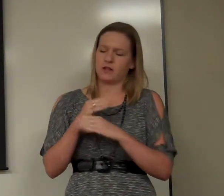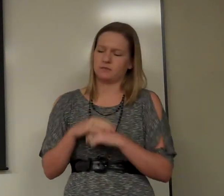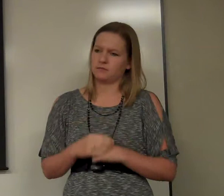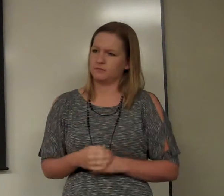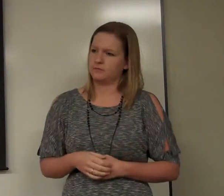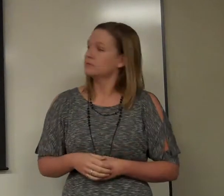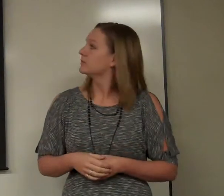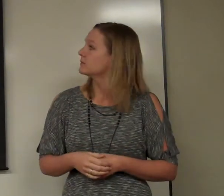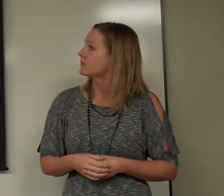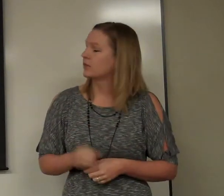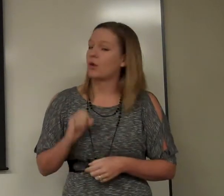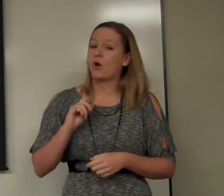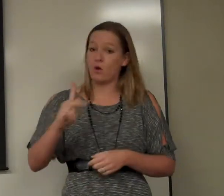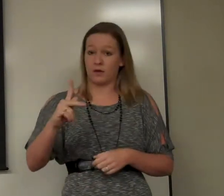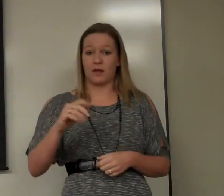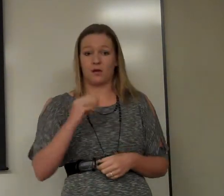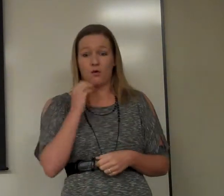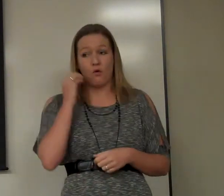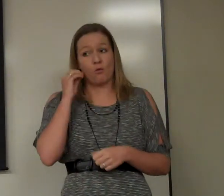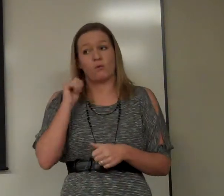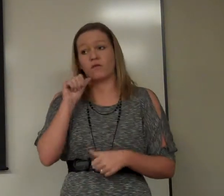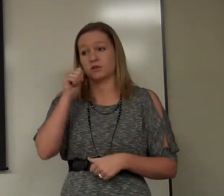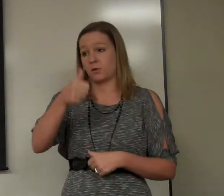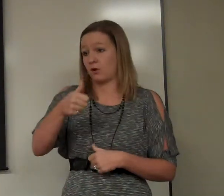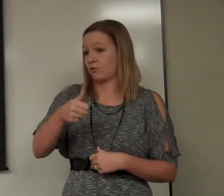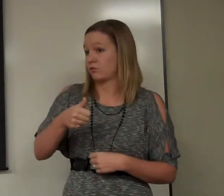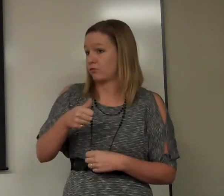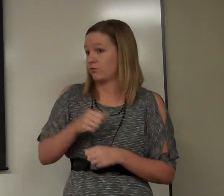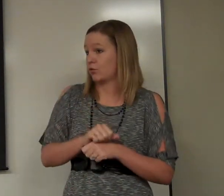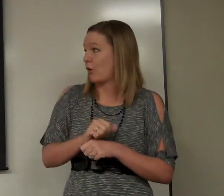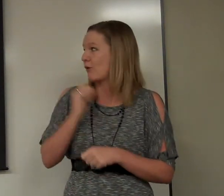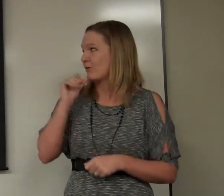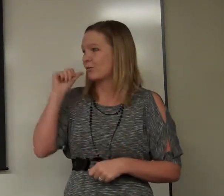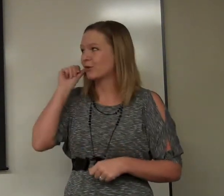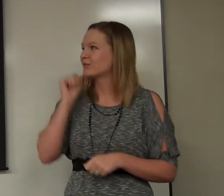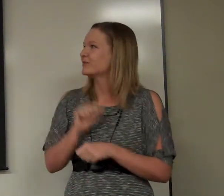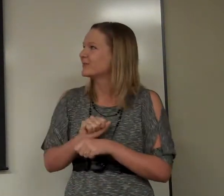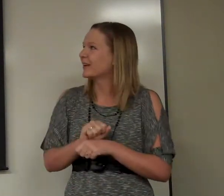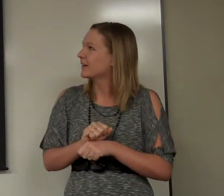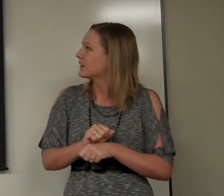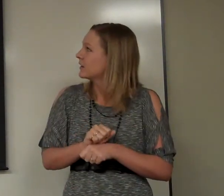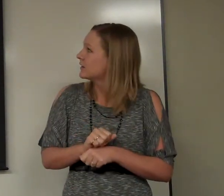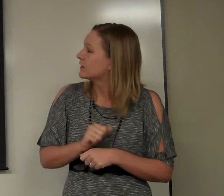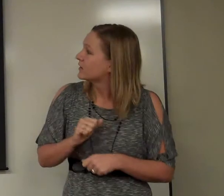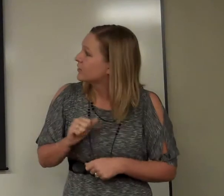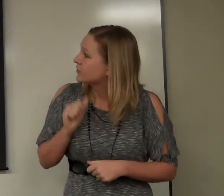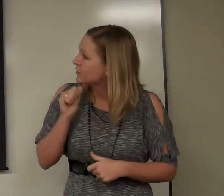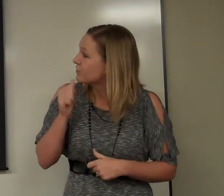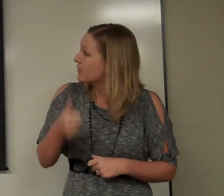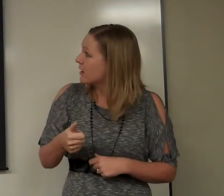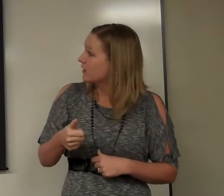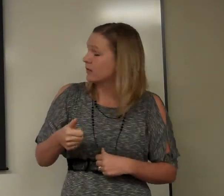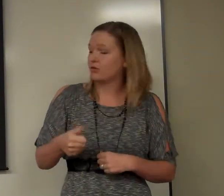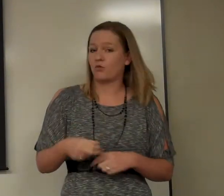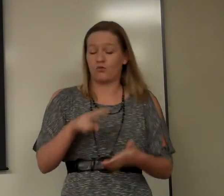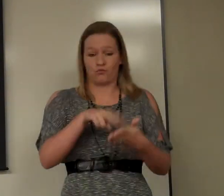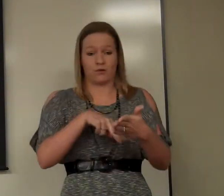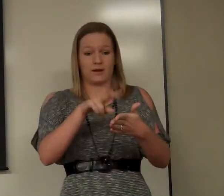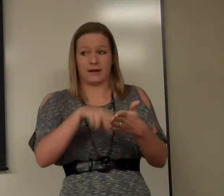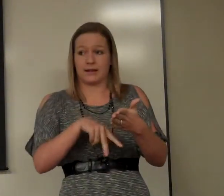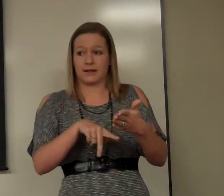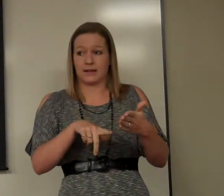Okay, your assignment for tomorrow then is to read lesson 2 if you've not done so already, and take notes over the words in